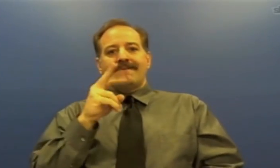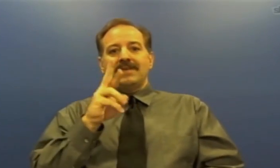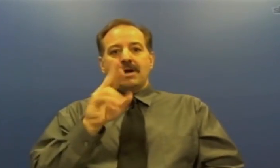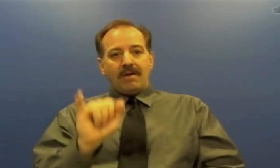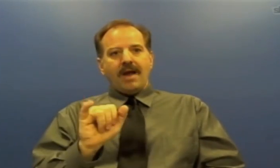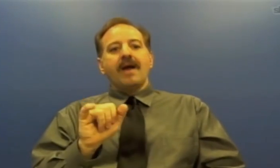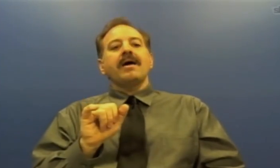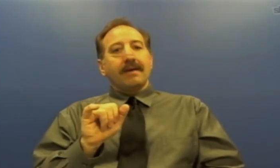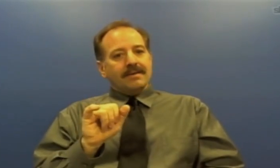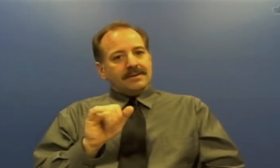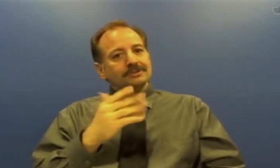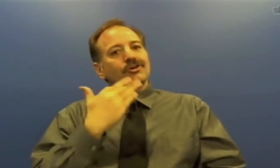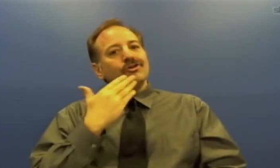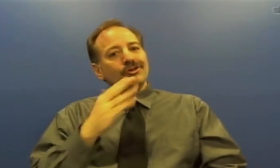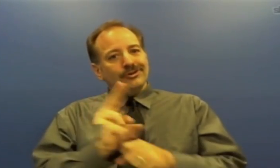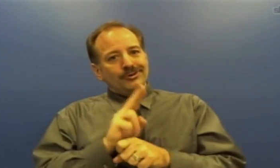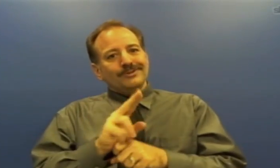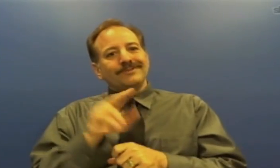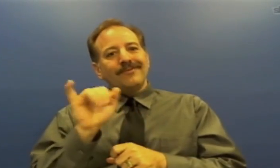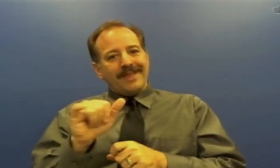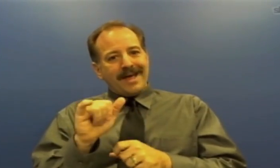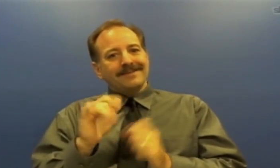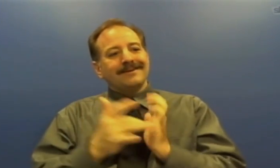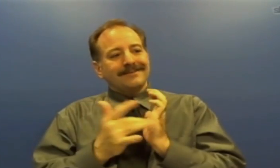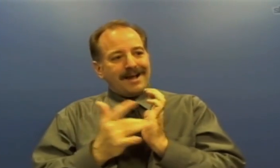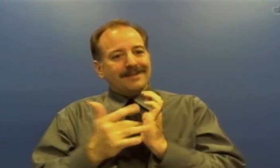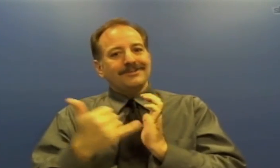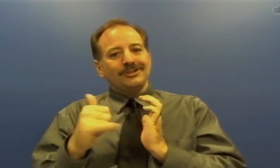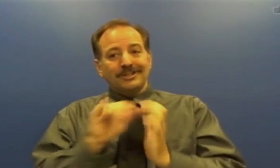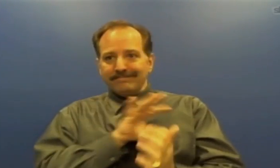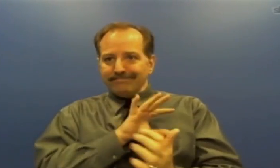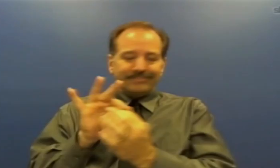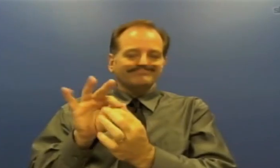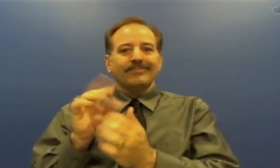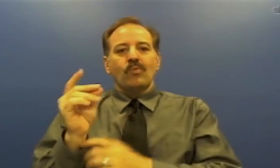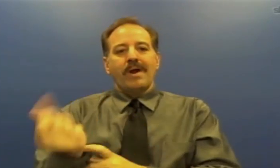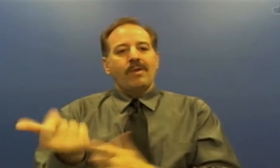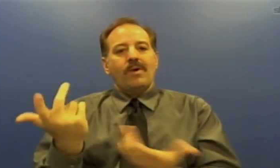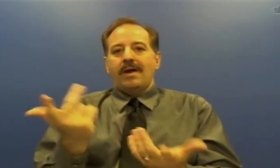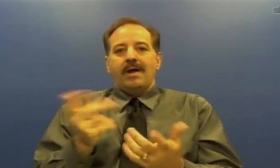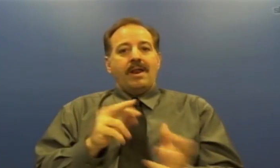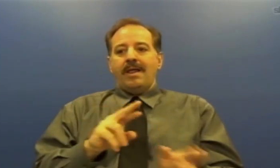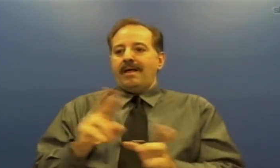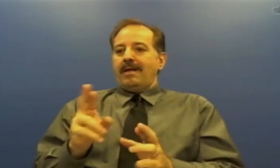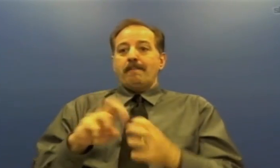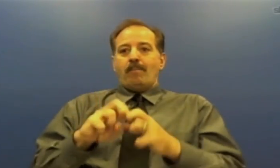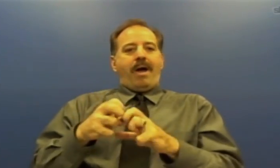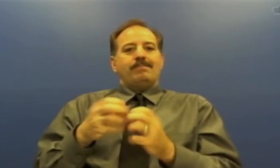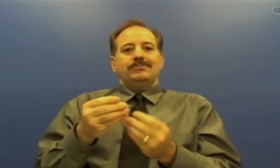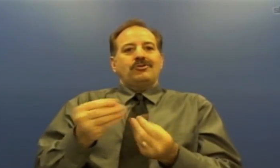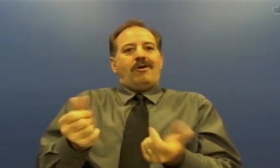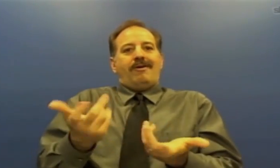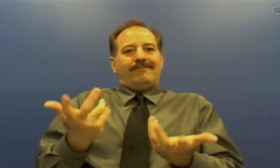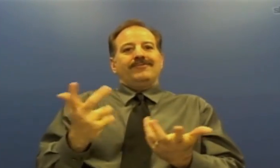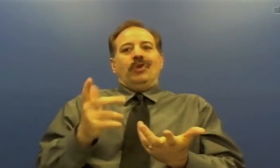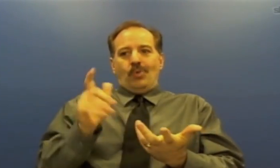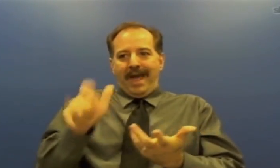notice. So with that, I see VRI as being a great solution really making use of the technology to